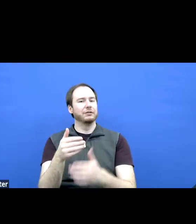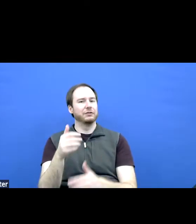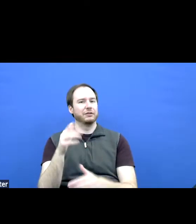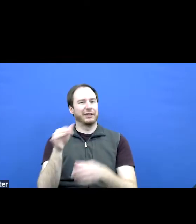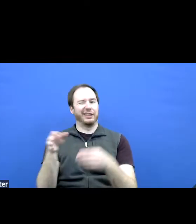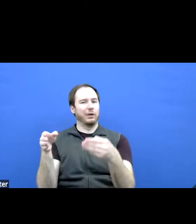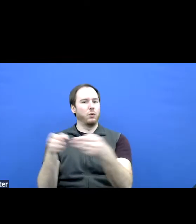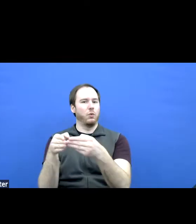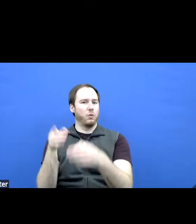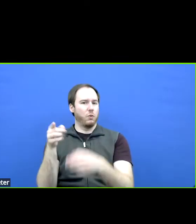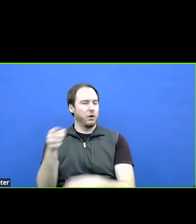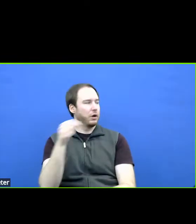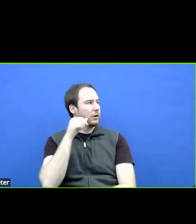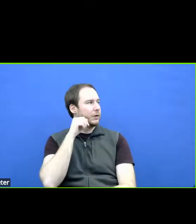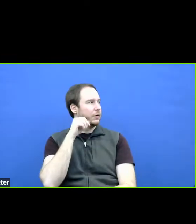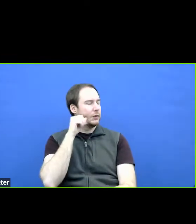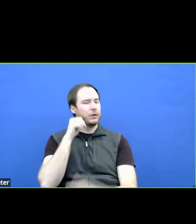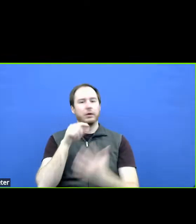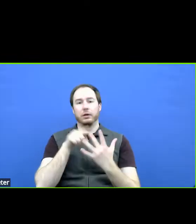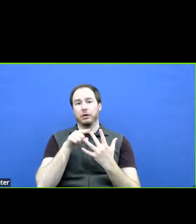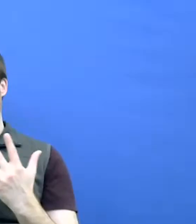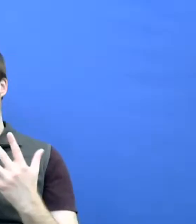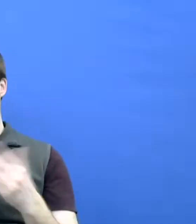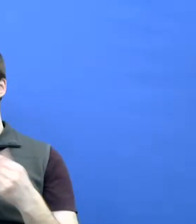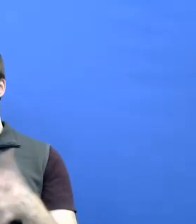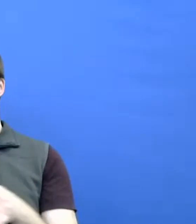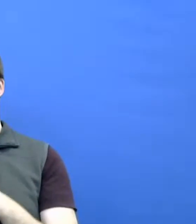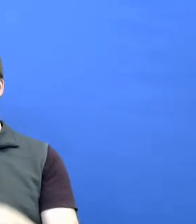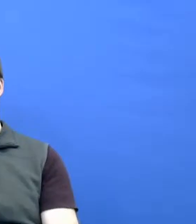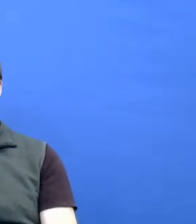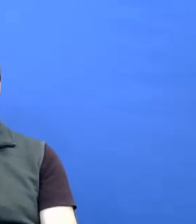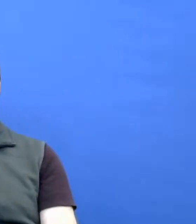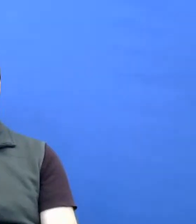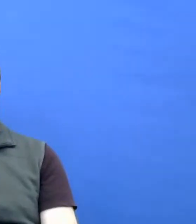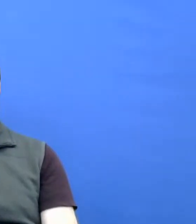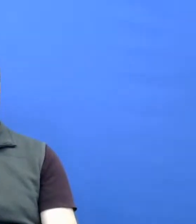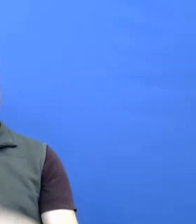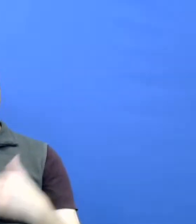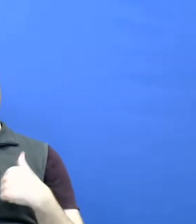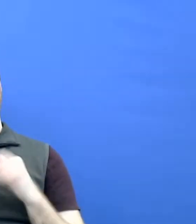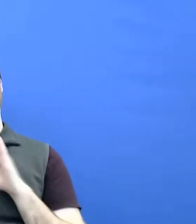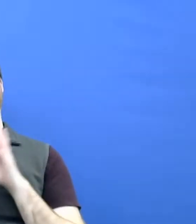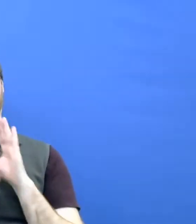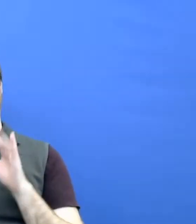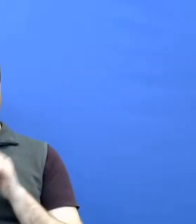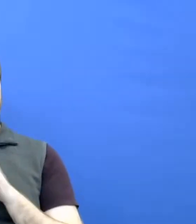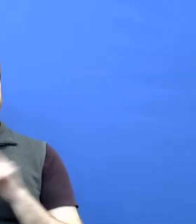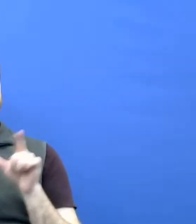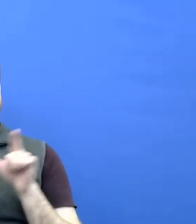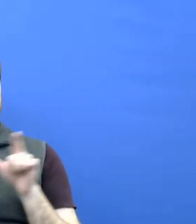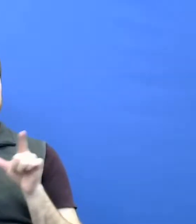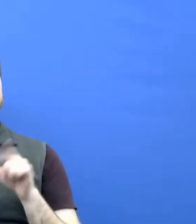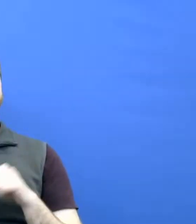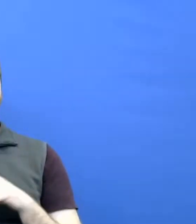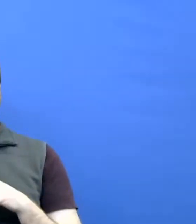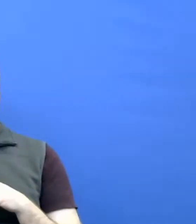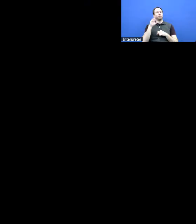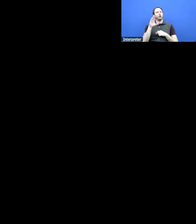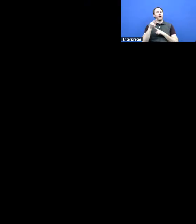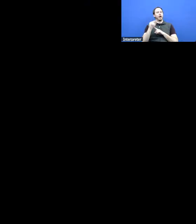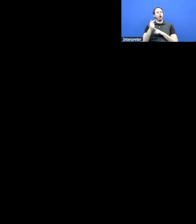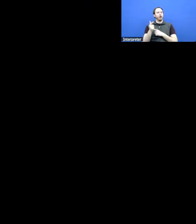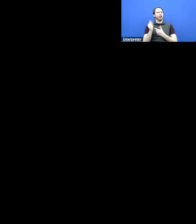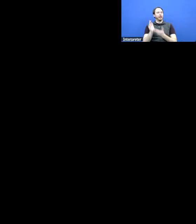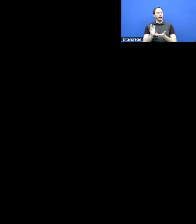the corner. And were you planning to have alcohol out there? I applied for my liquor license, which is a catering license,